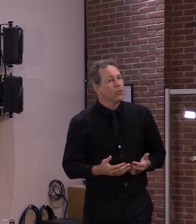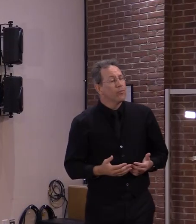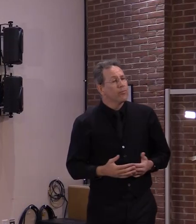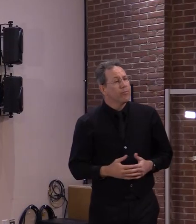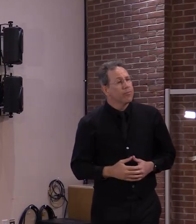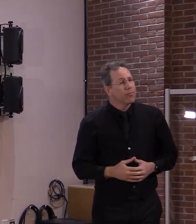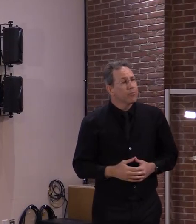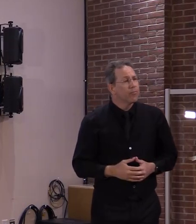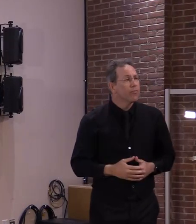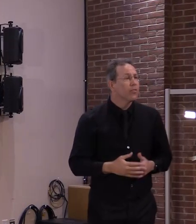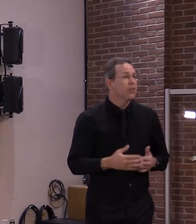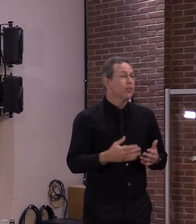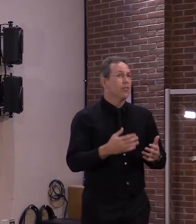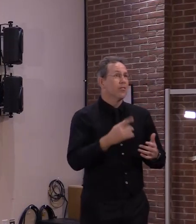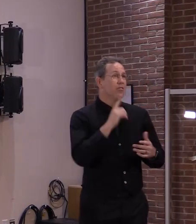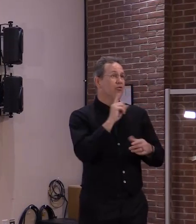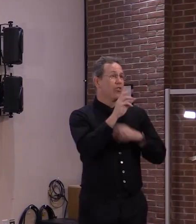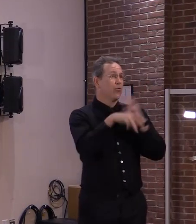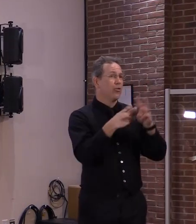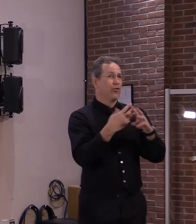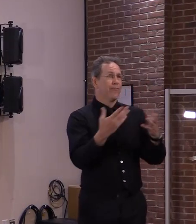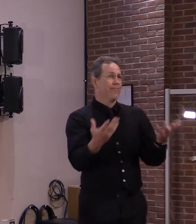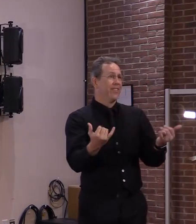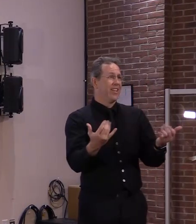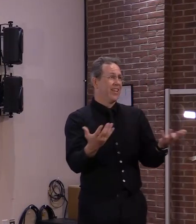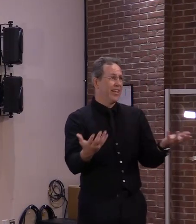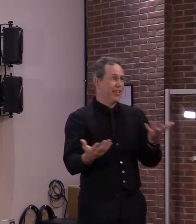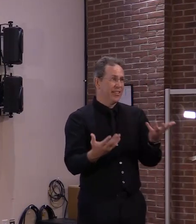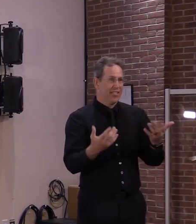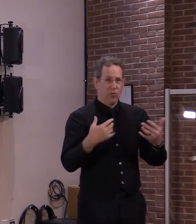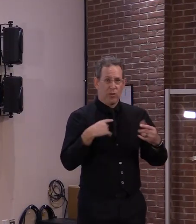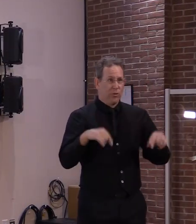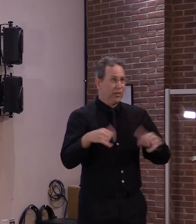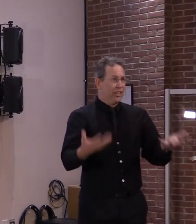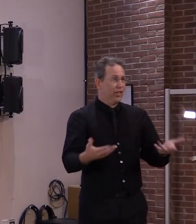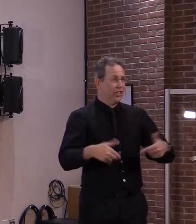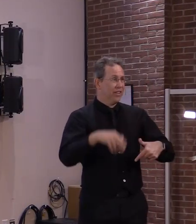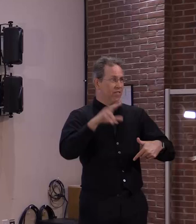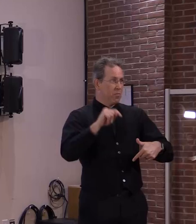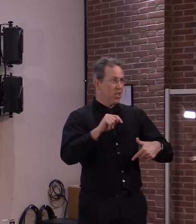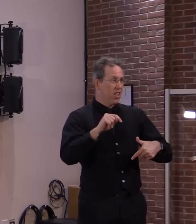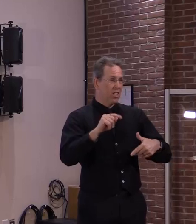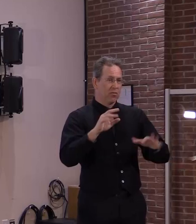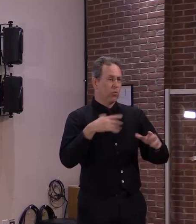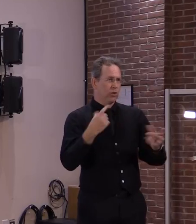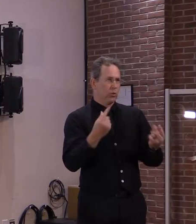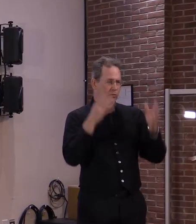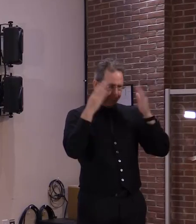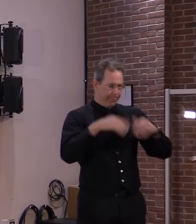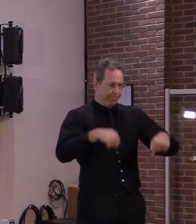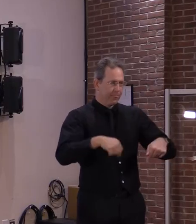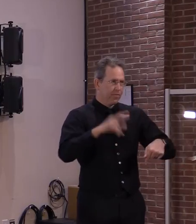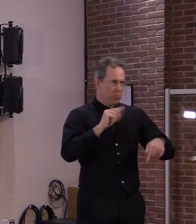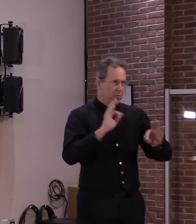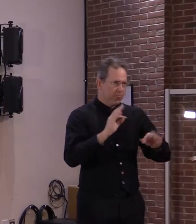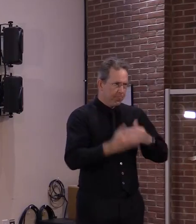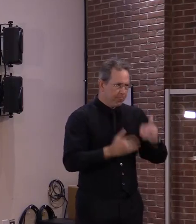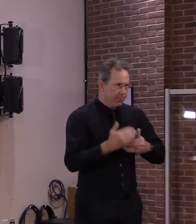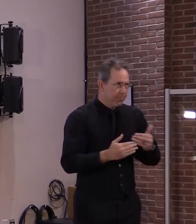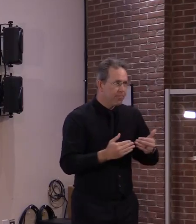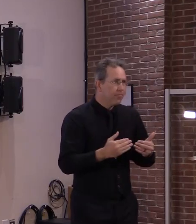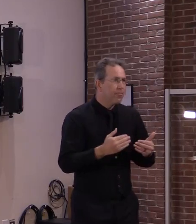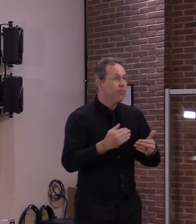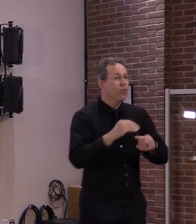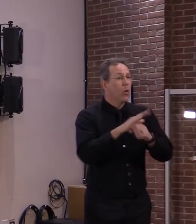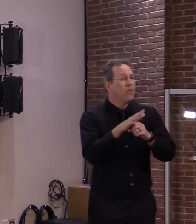what we do within the borders of Vermont are one thing, but viruses know no borders. So